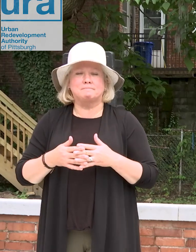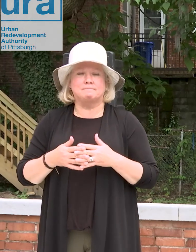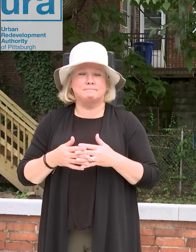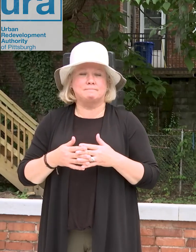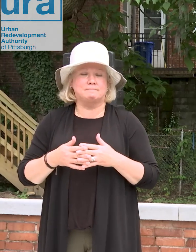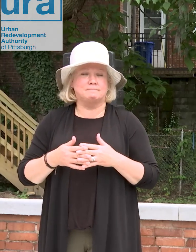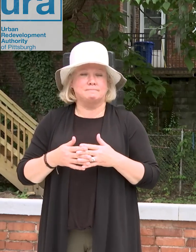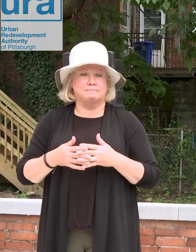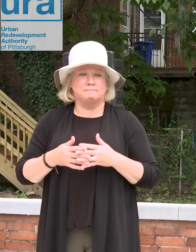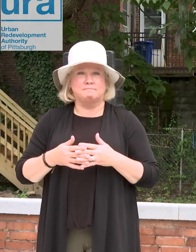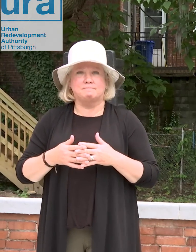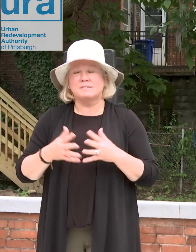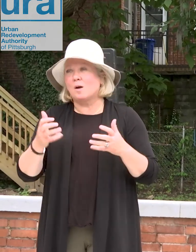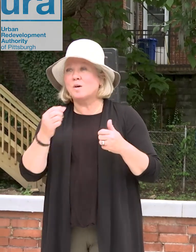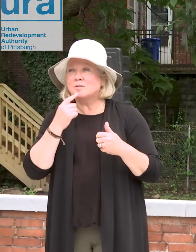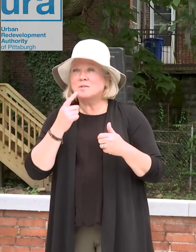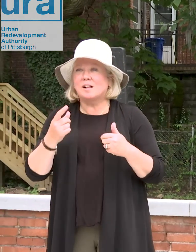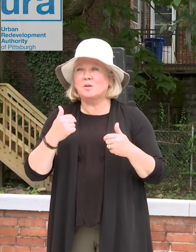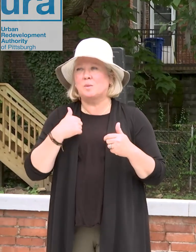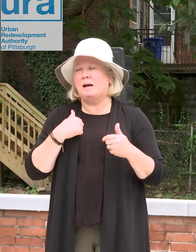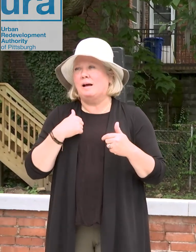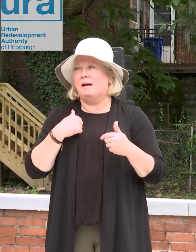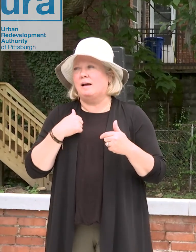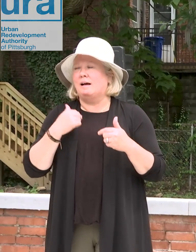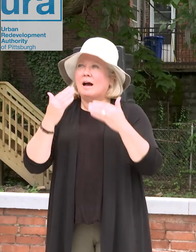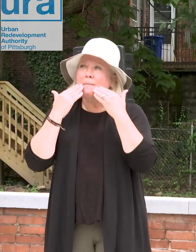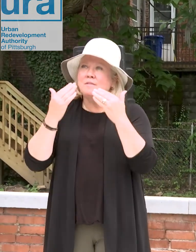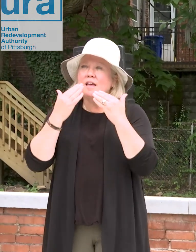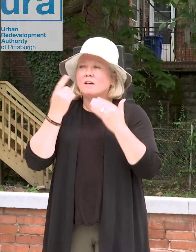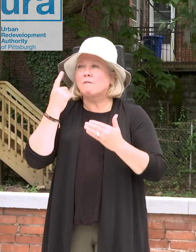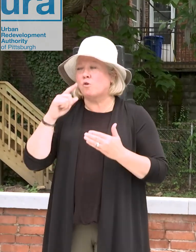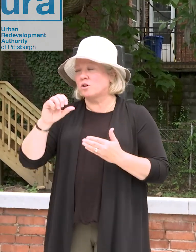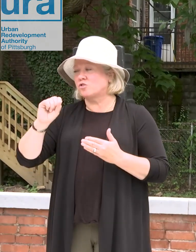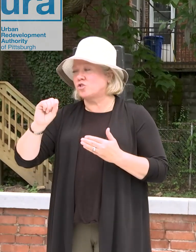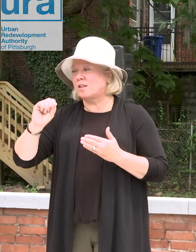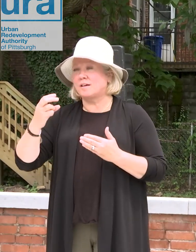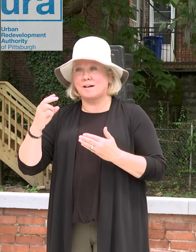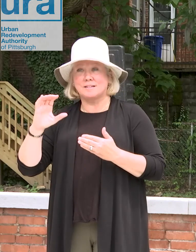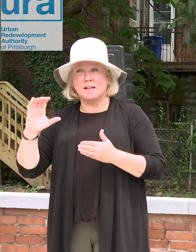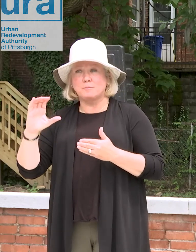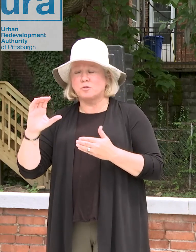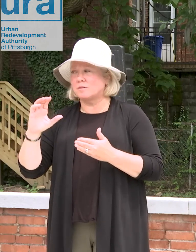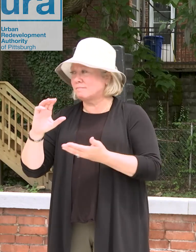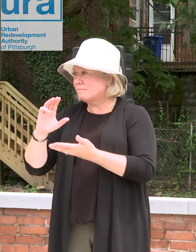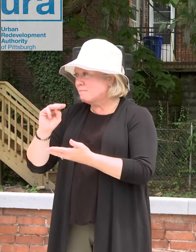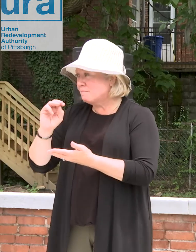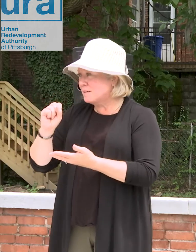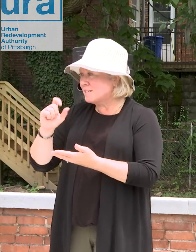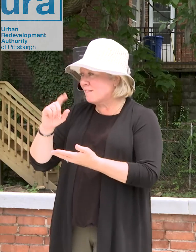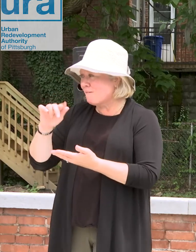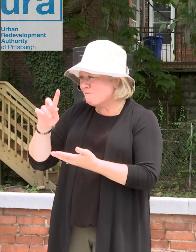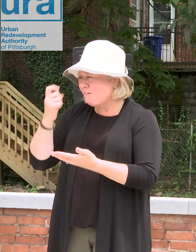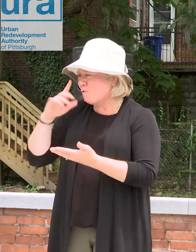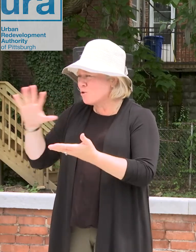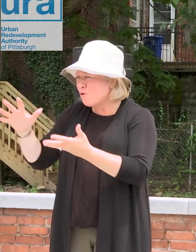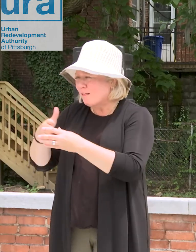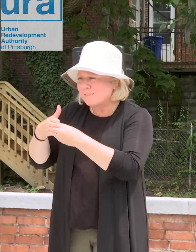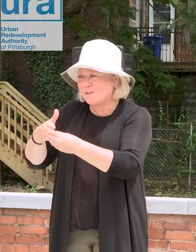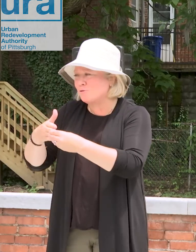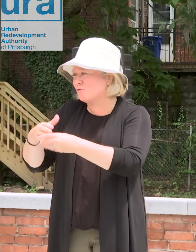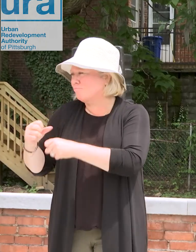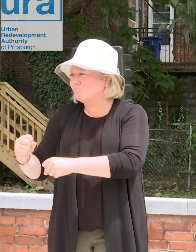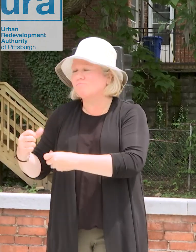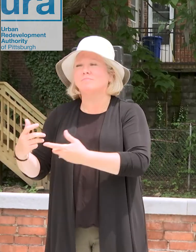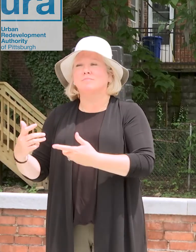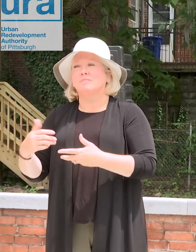how grateful I am to the Schenley Heights Collaborative, Ms. Lavelle, for your leadership. Folks like that